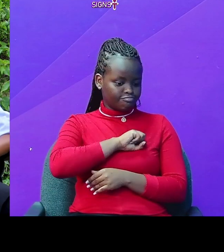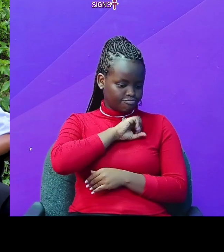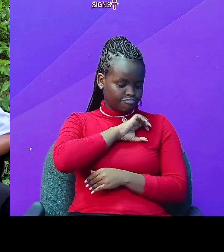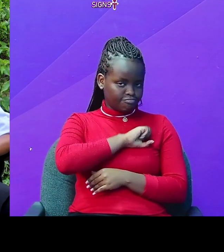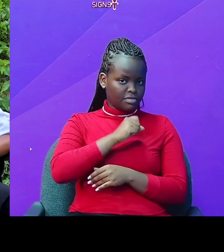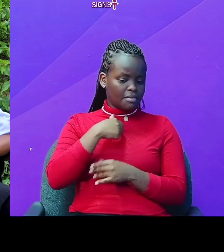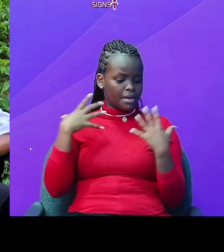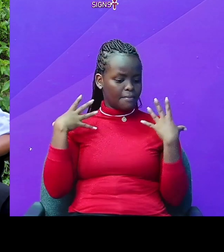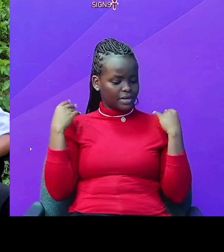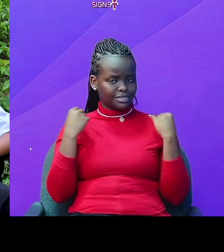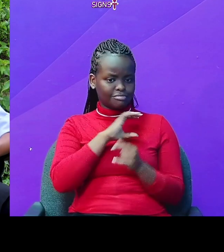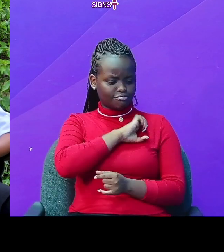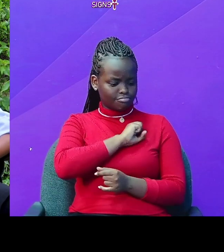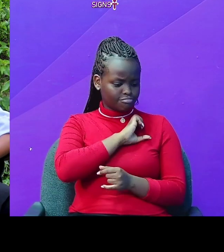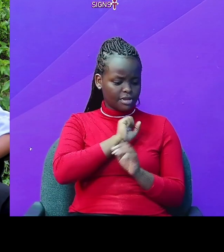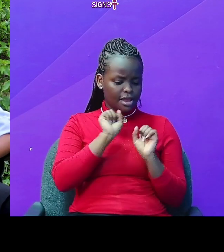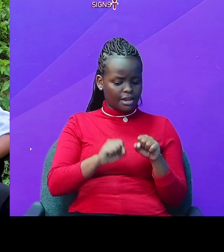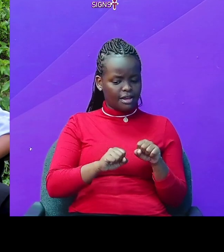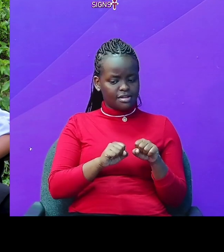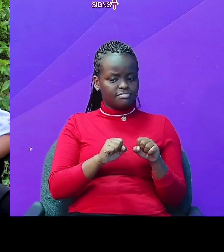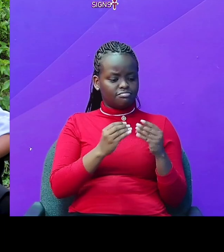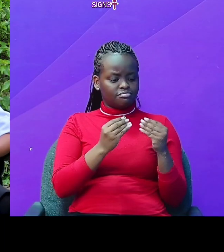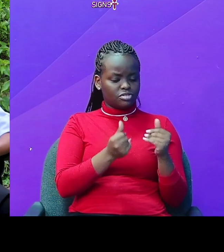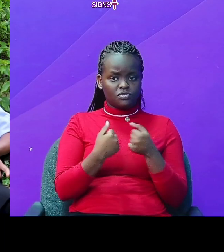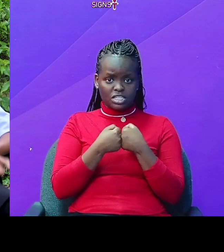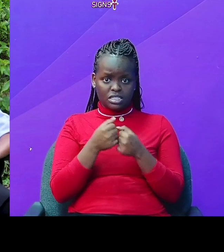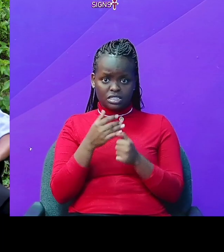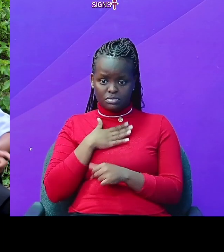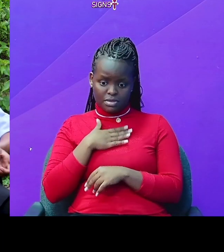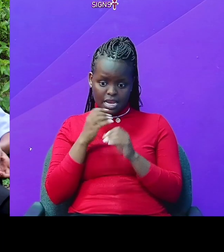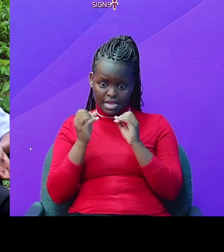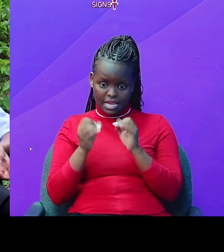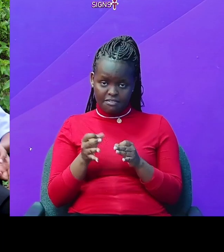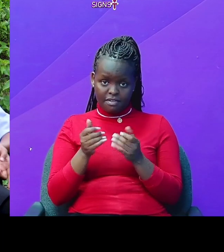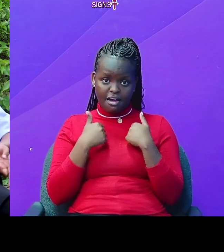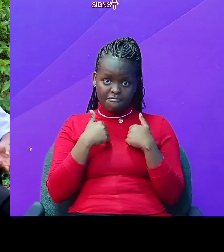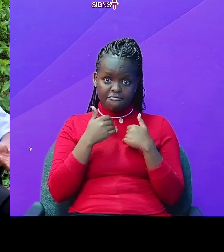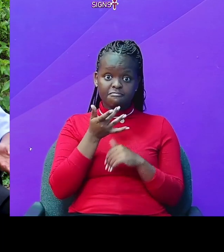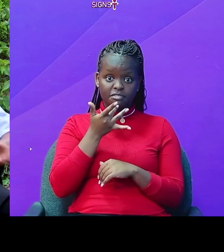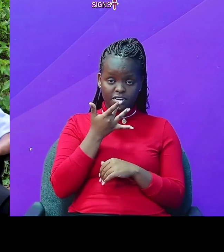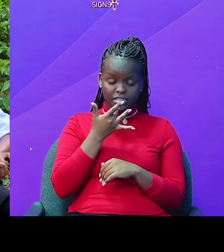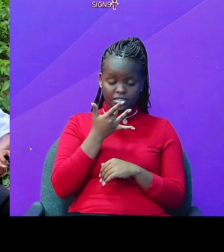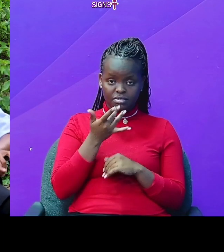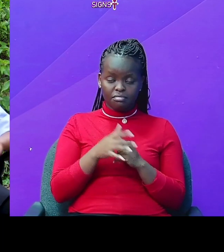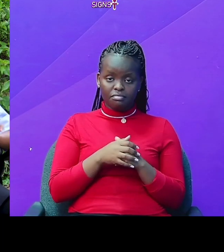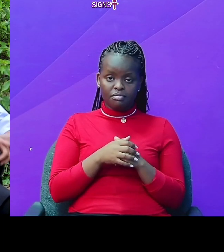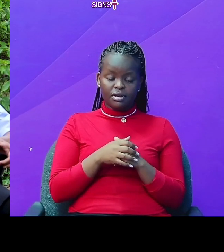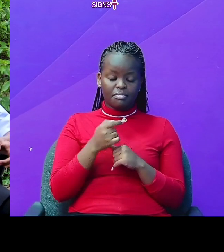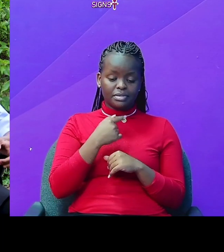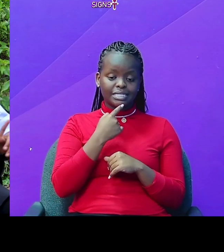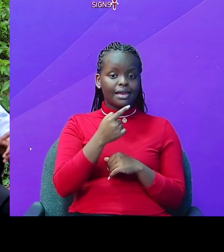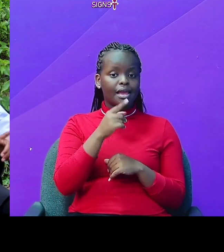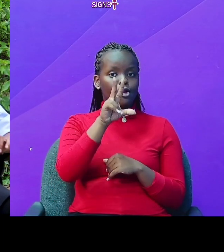to bounce back from challenges, think, and if there is favorism, I said no, and